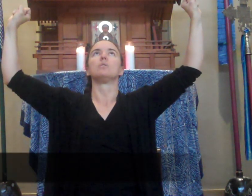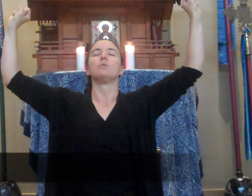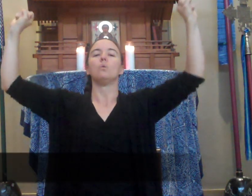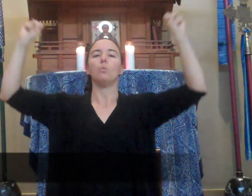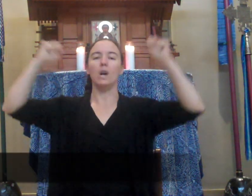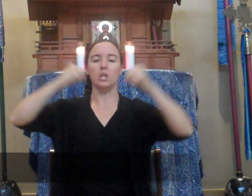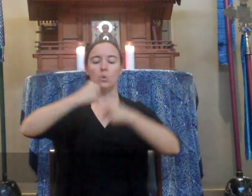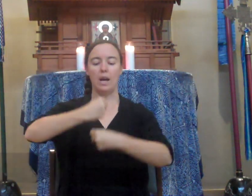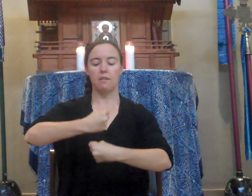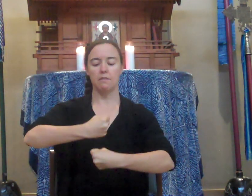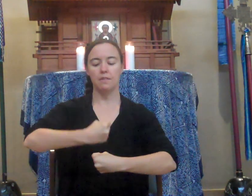what you have